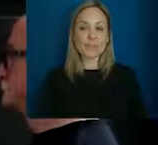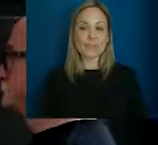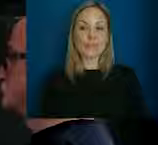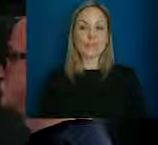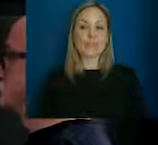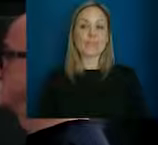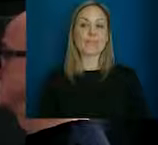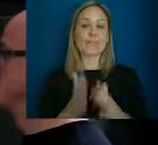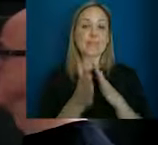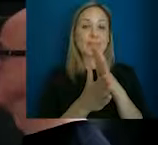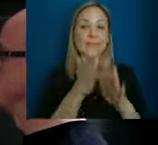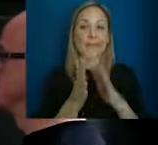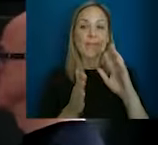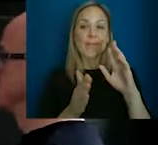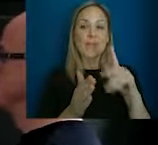and the haptic symbol.